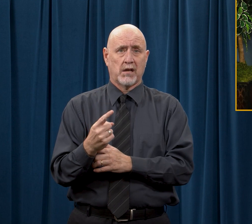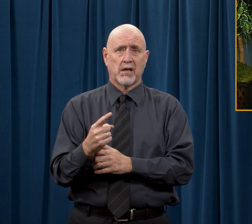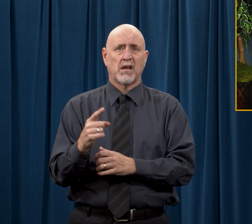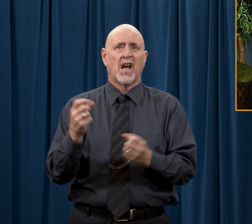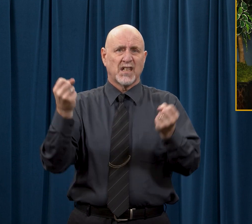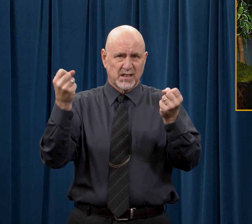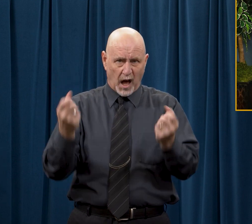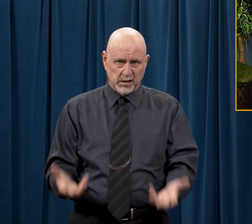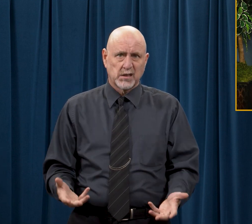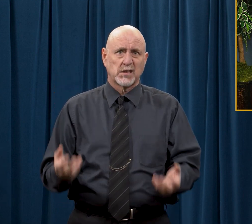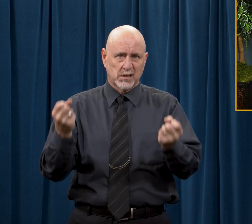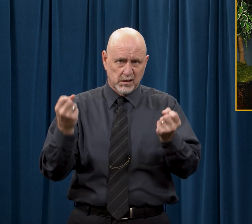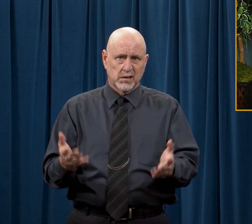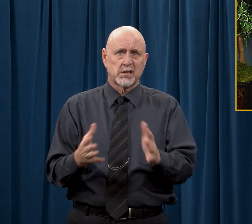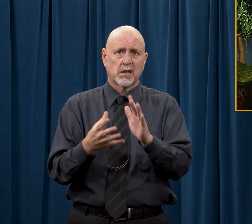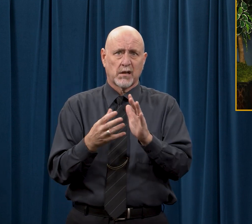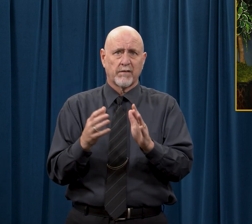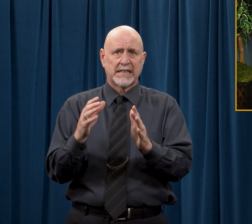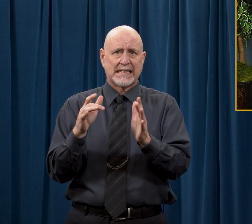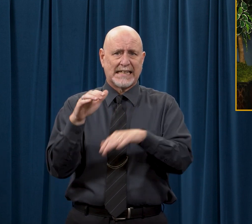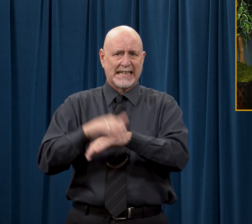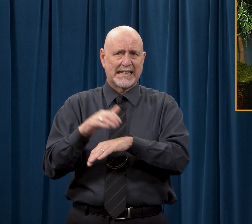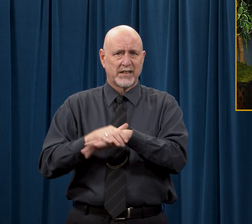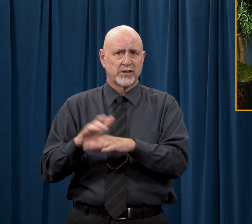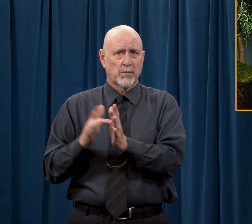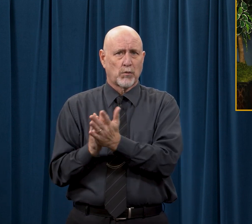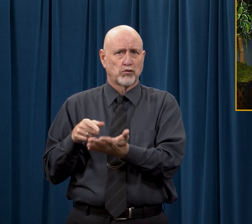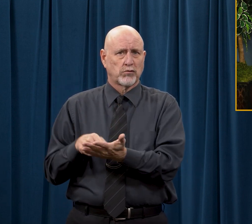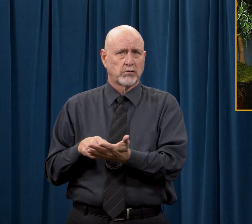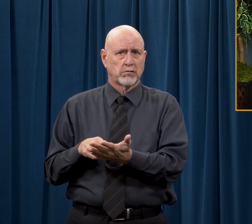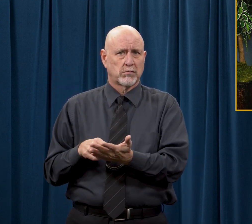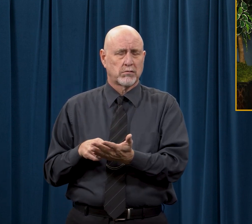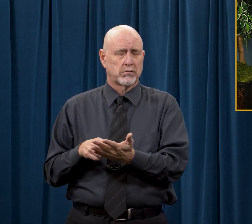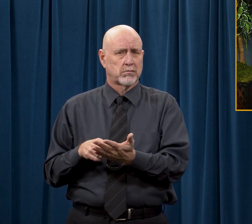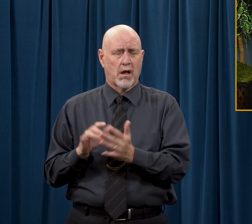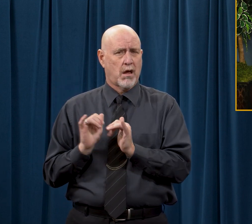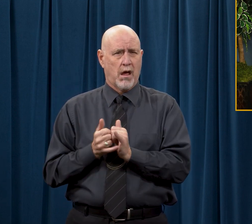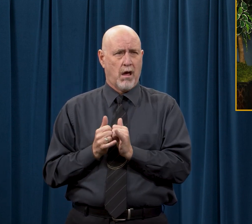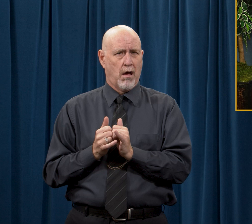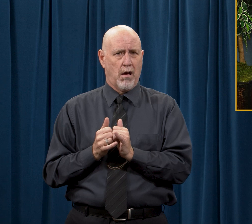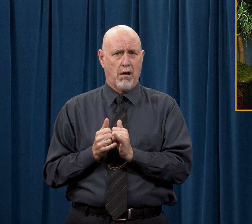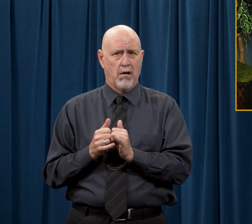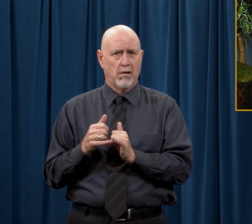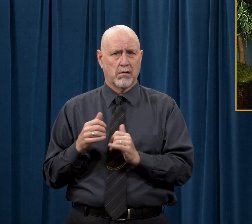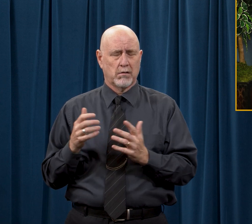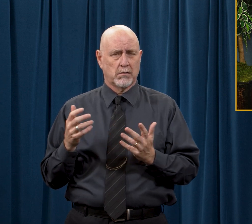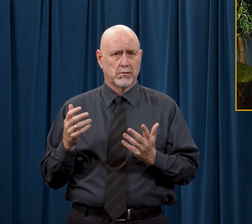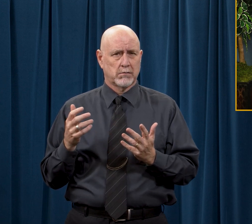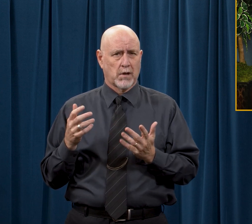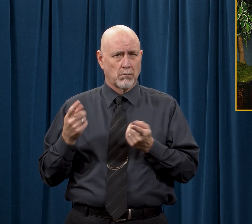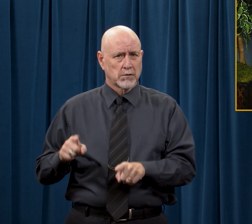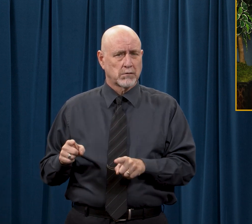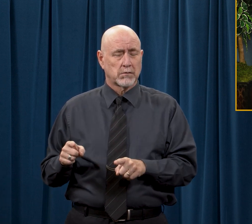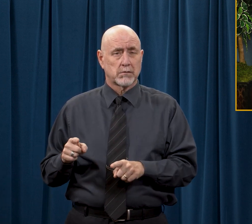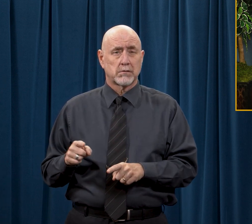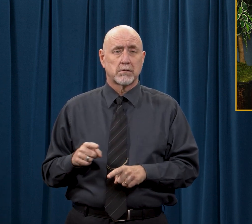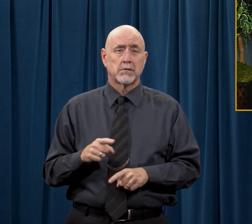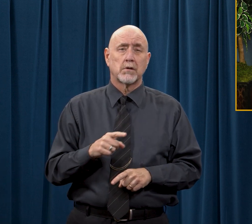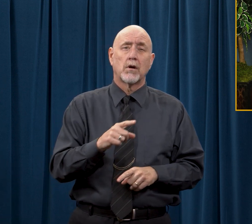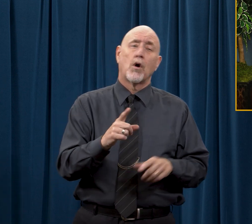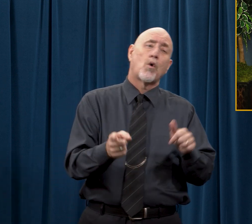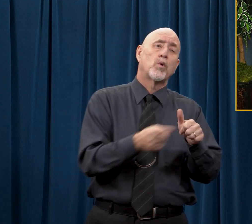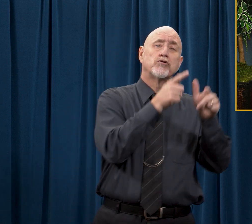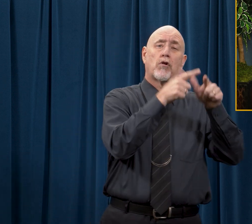Today we have literally dozens of English translations. How did we get to this point? The journey